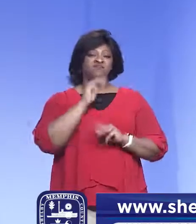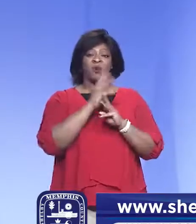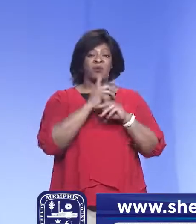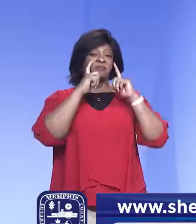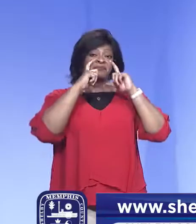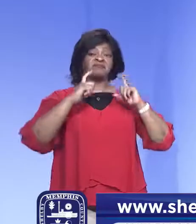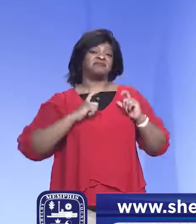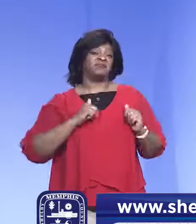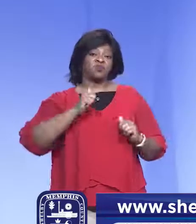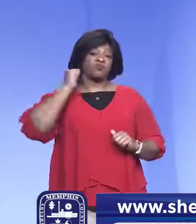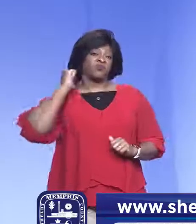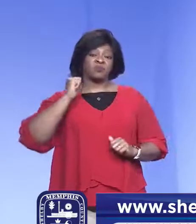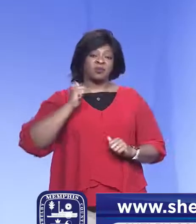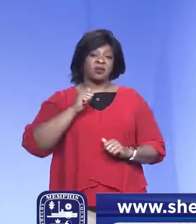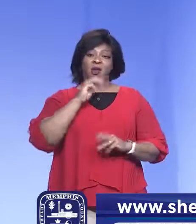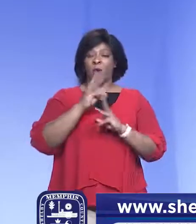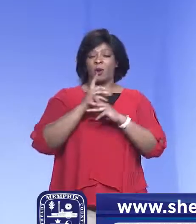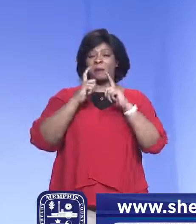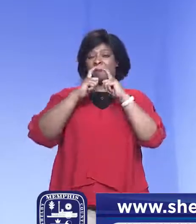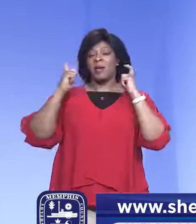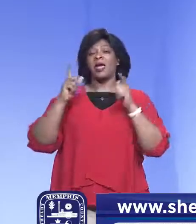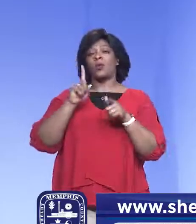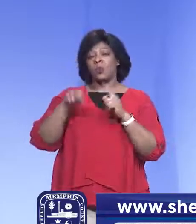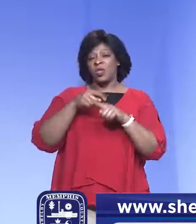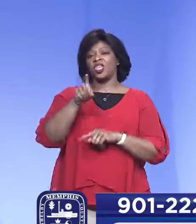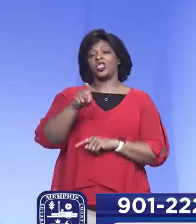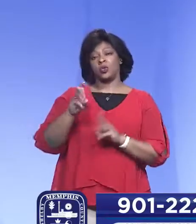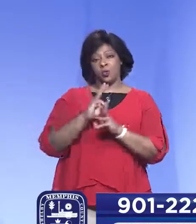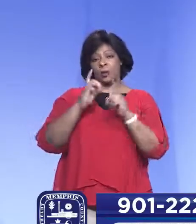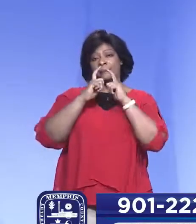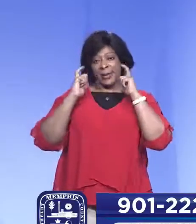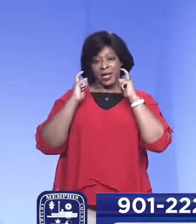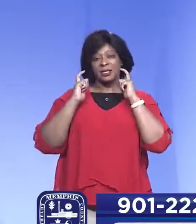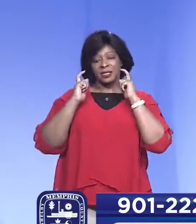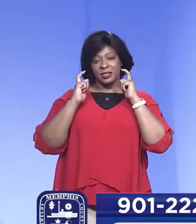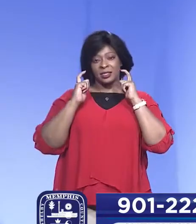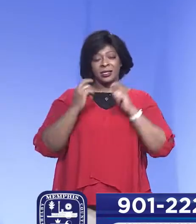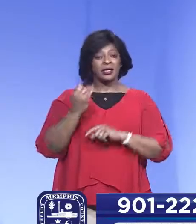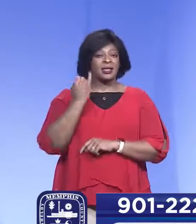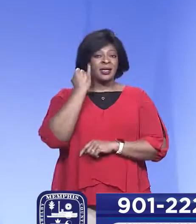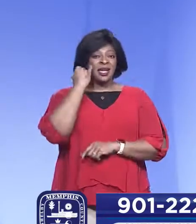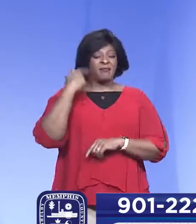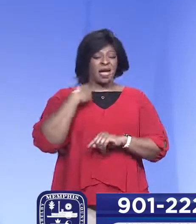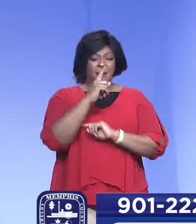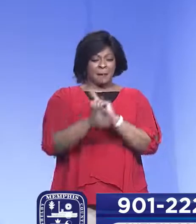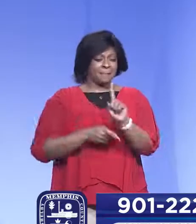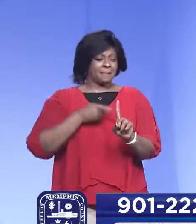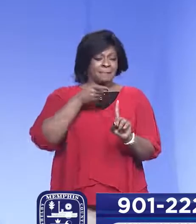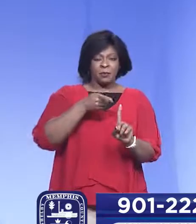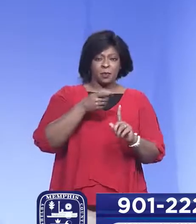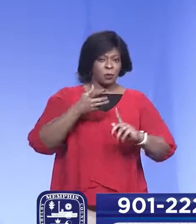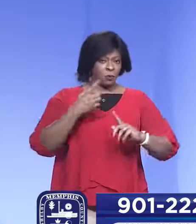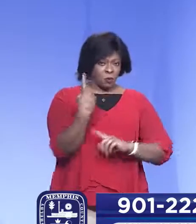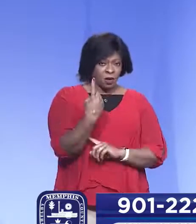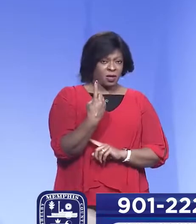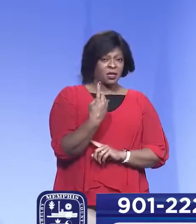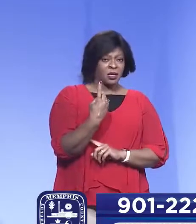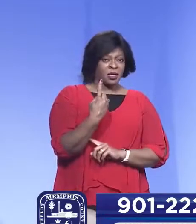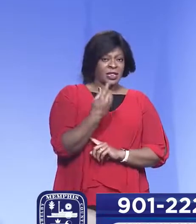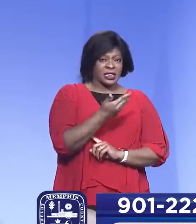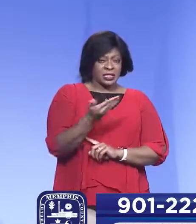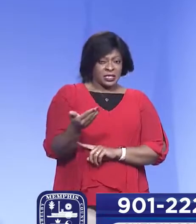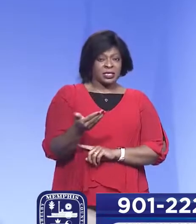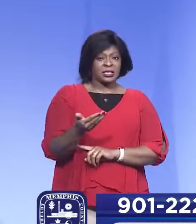or are not wearing them as they should. And if I had to pinpoint one